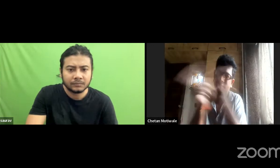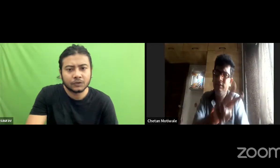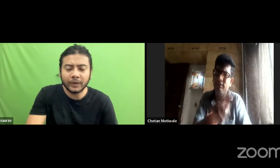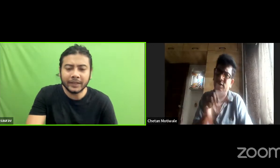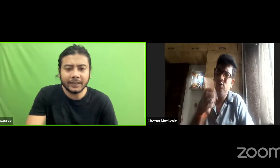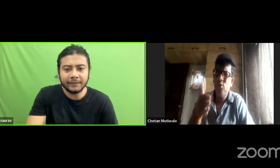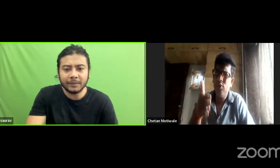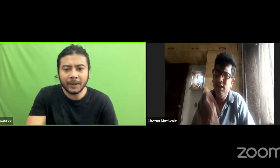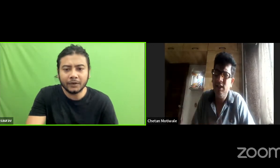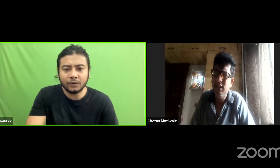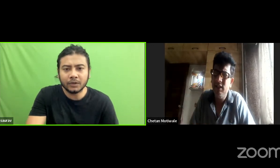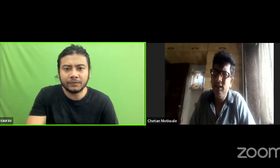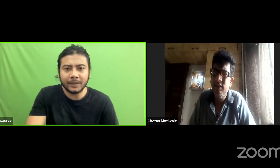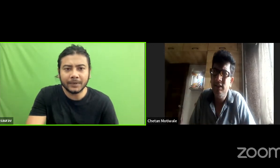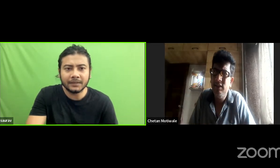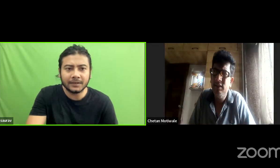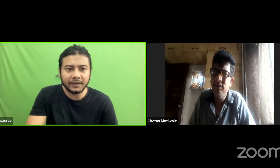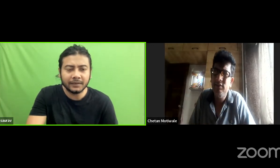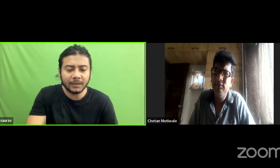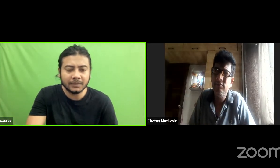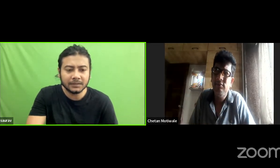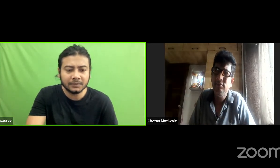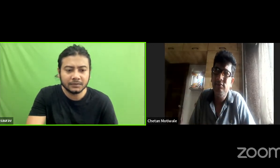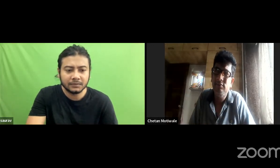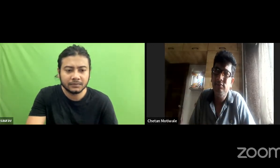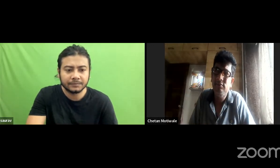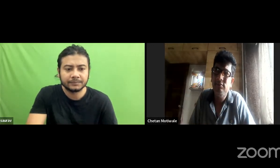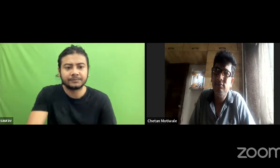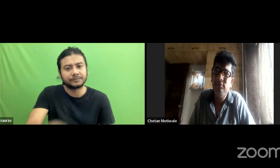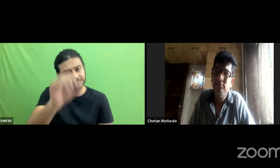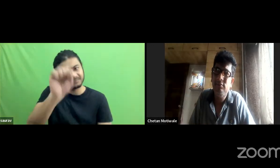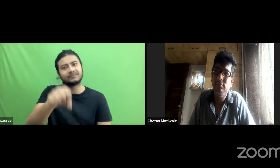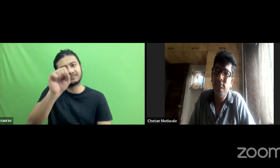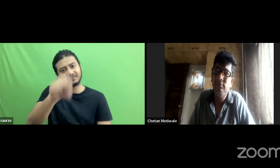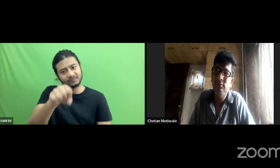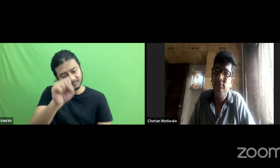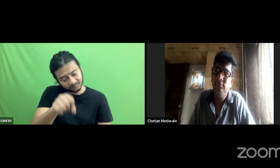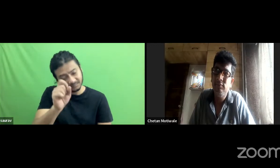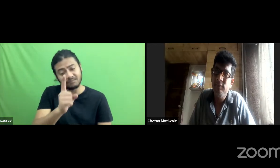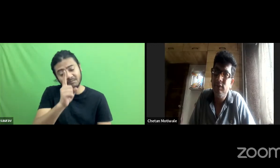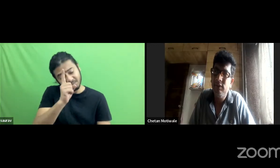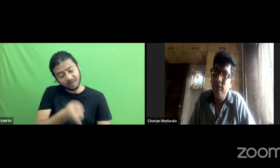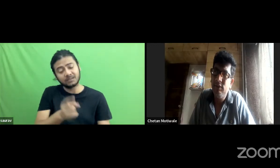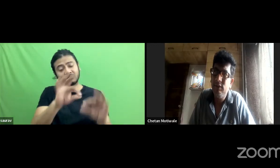So he can give the money to the families, right? Yes, yes, he must.